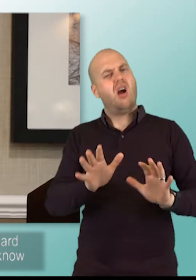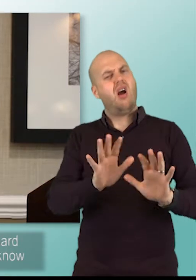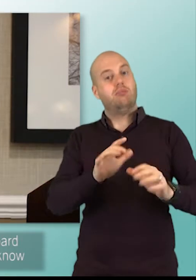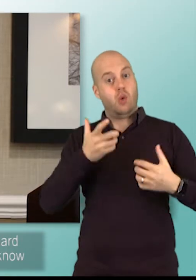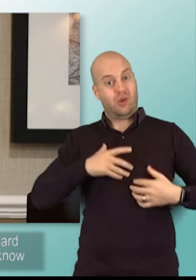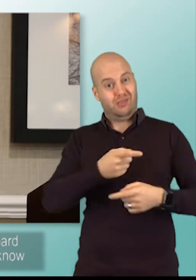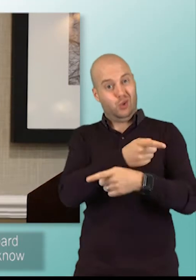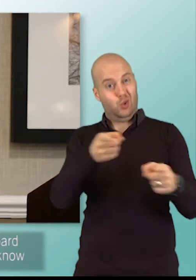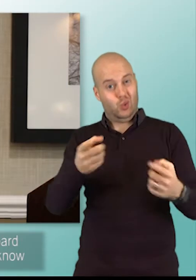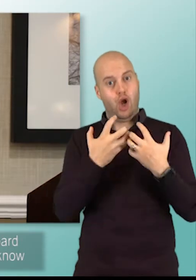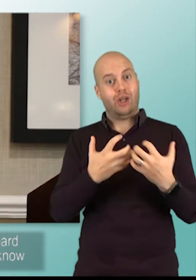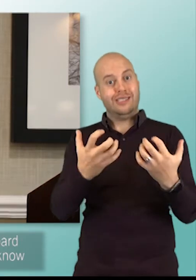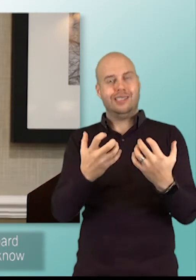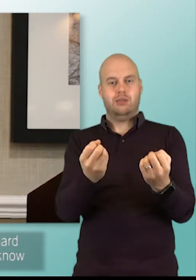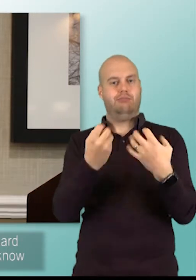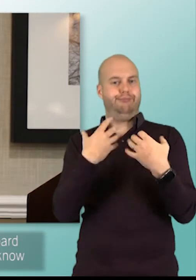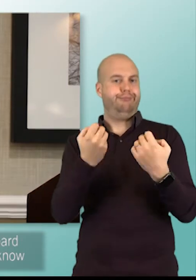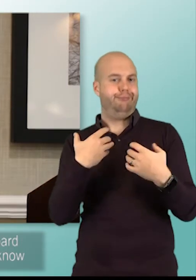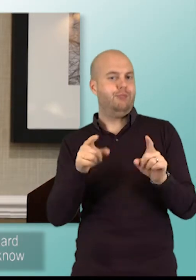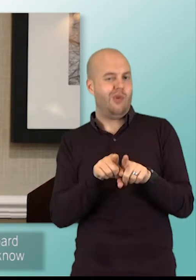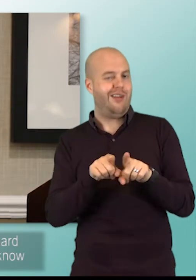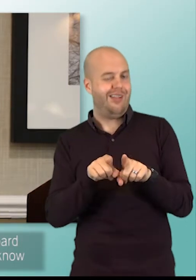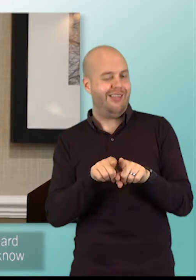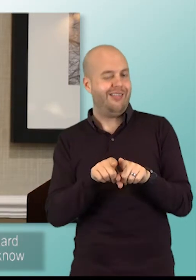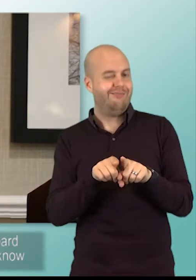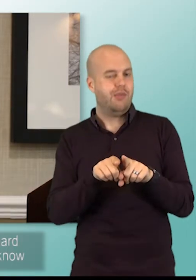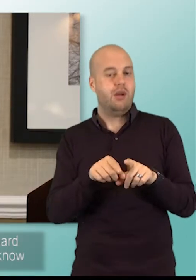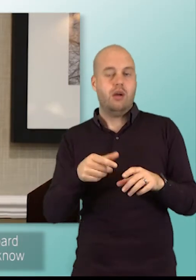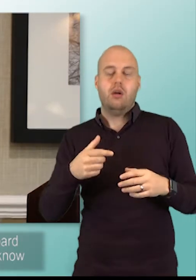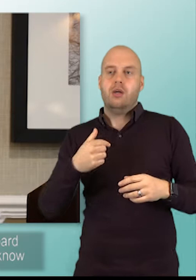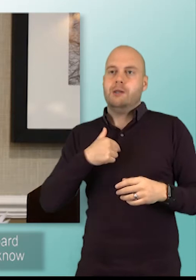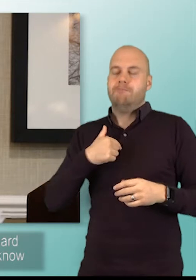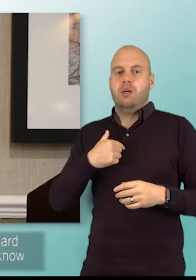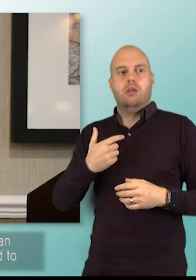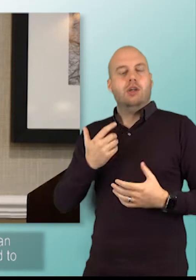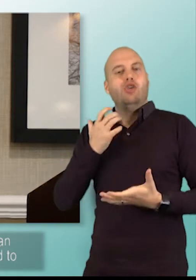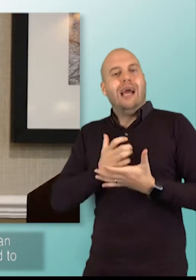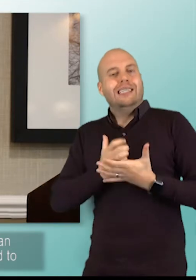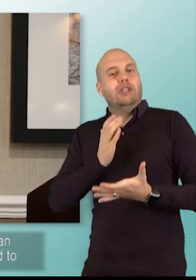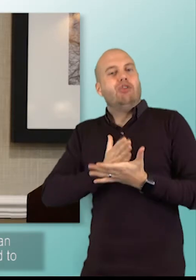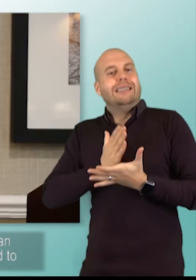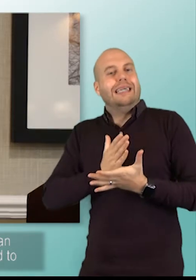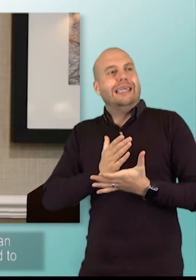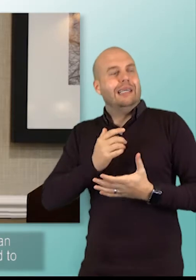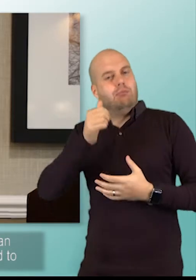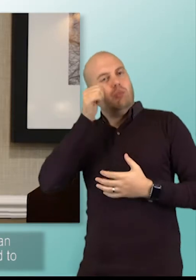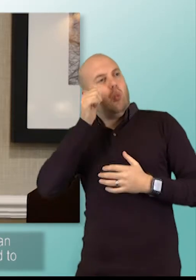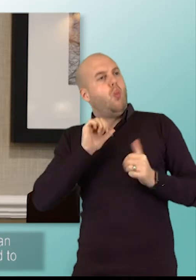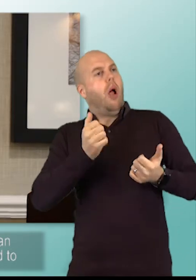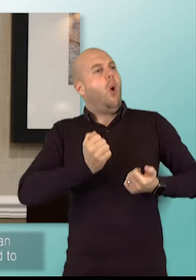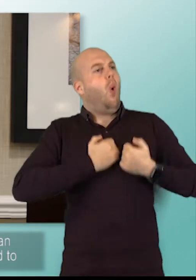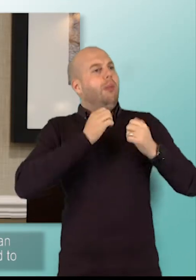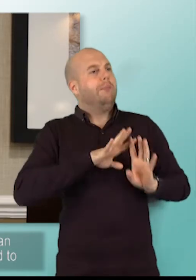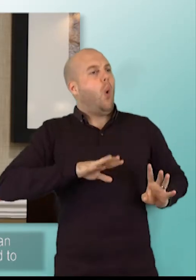you, but I think also as a board member or a charity trustee, you quite often only know the board that you're involved in. So this